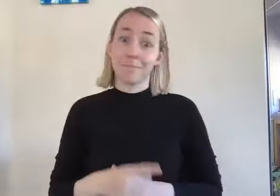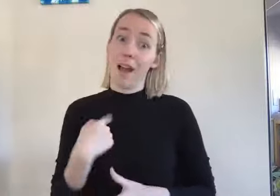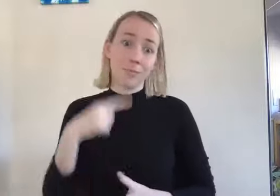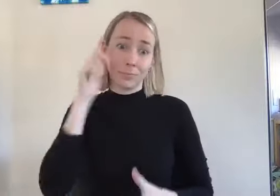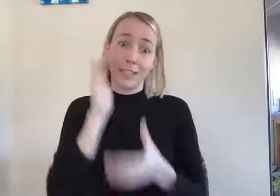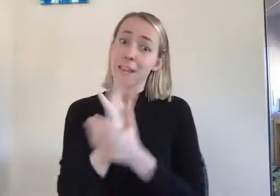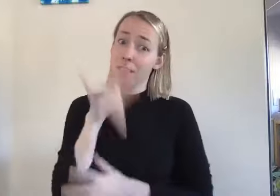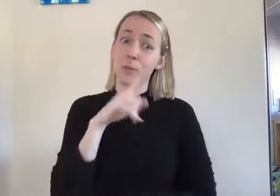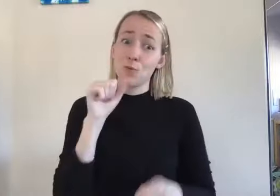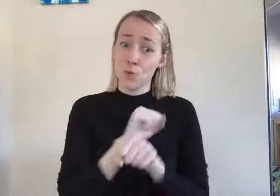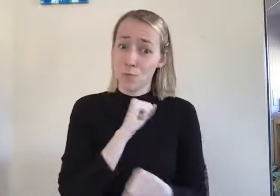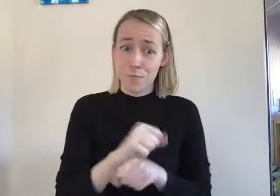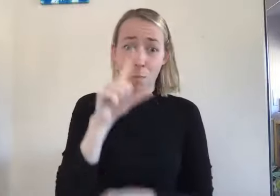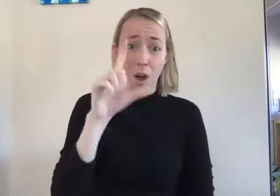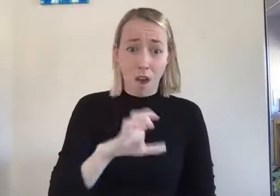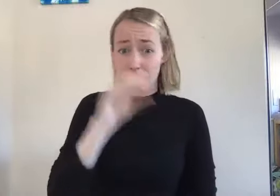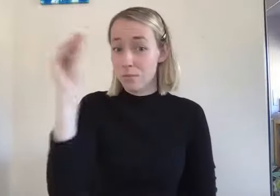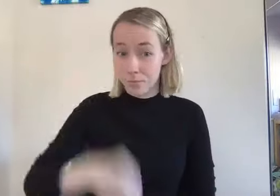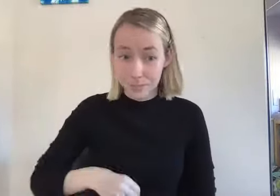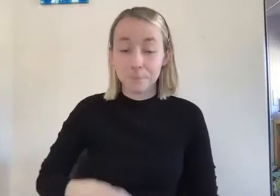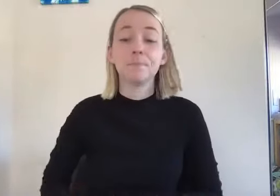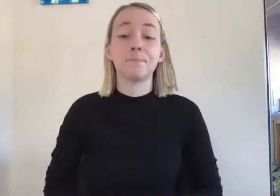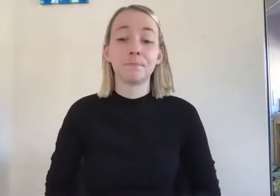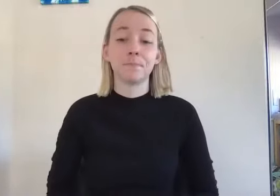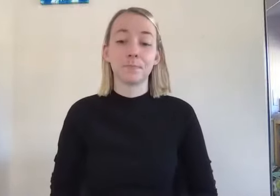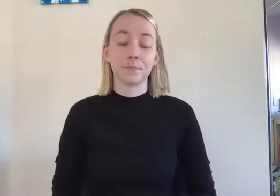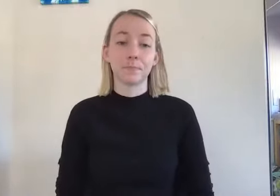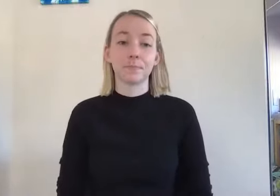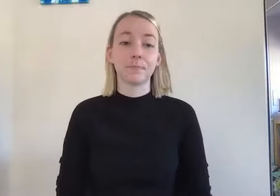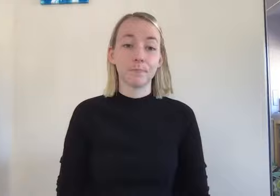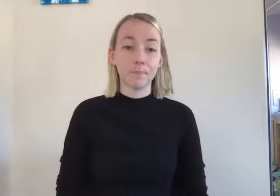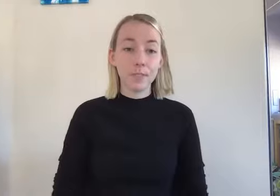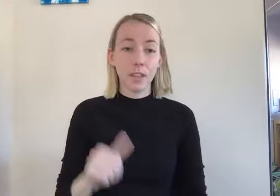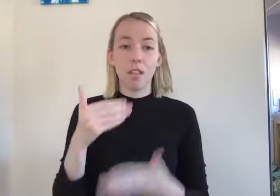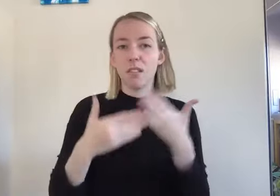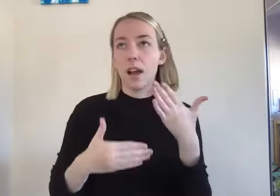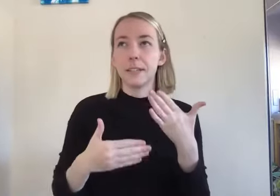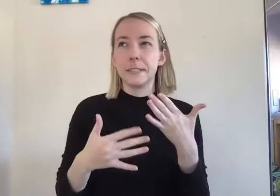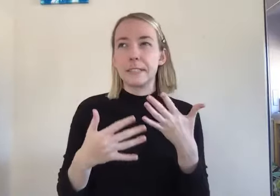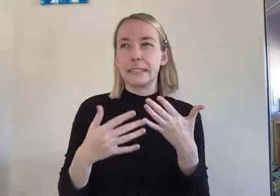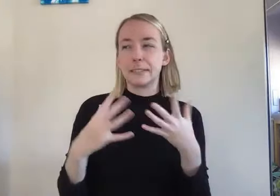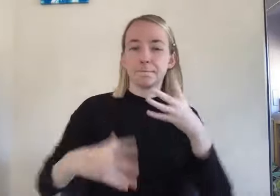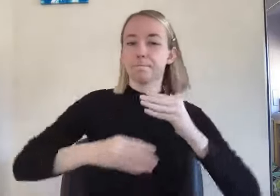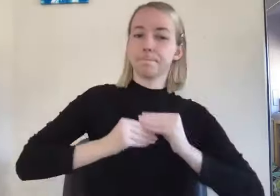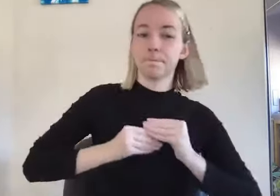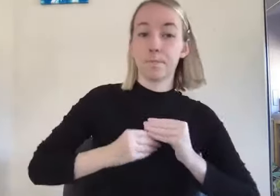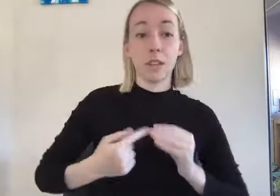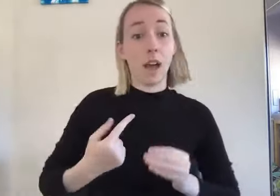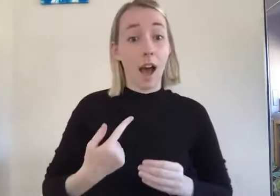amends, by doing that. The other kind of side pieces that have come from that